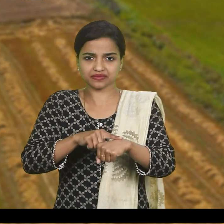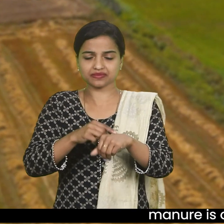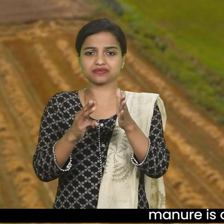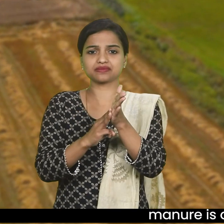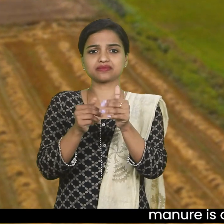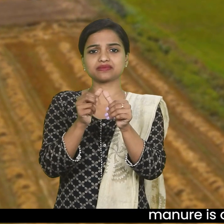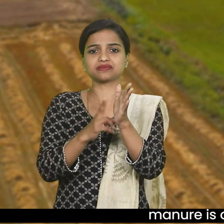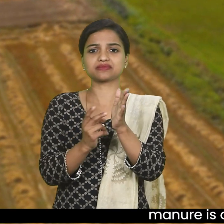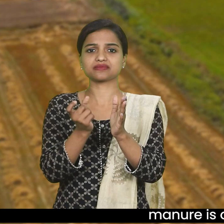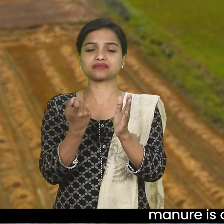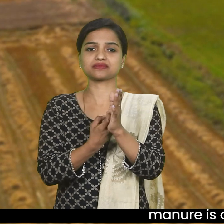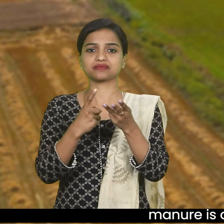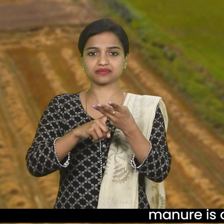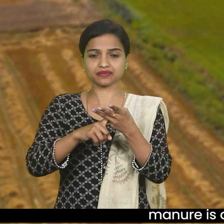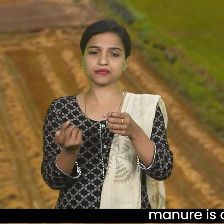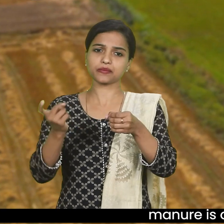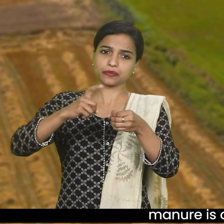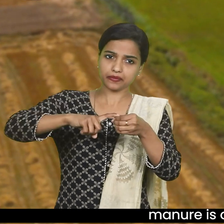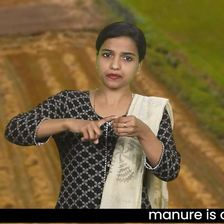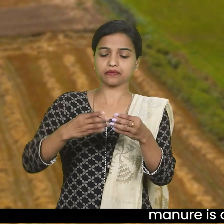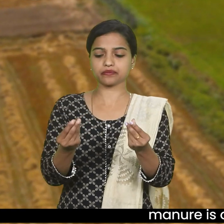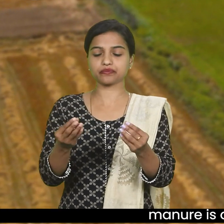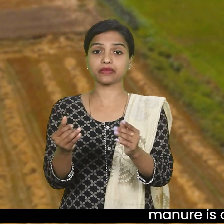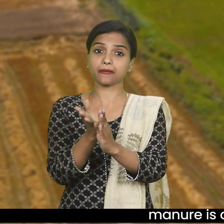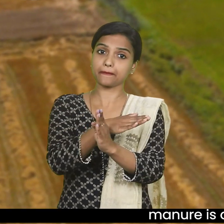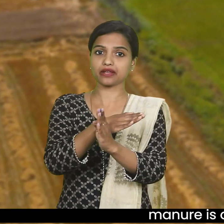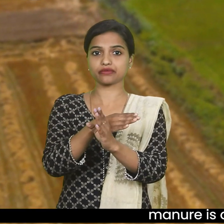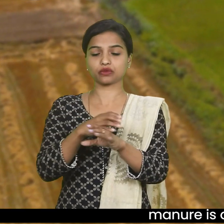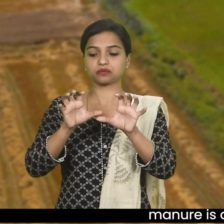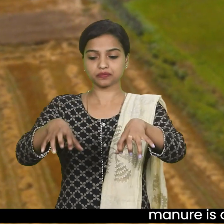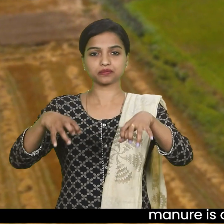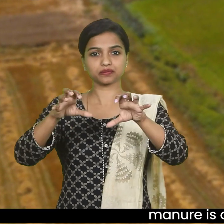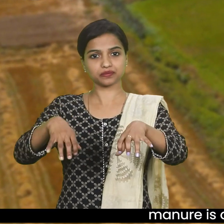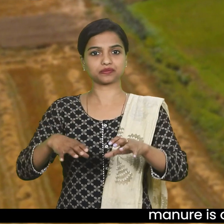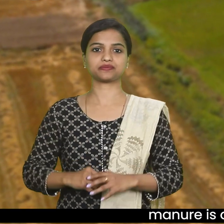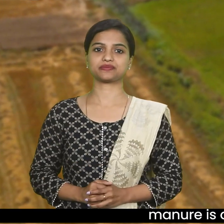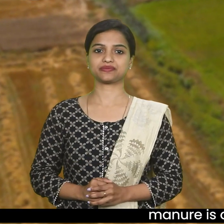Sometimes manure is added to the soil before tilling.